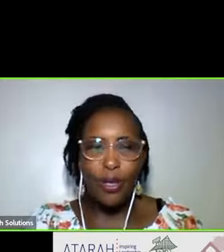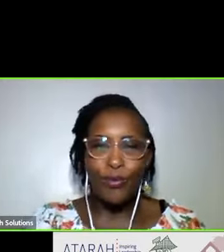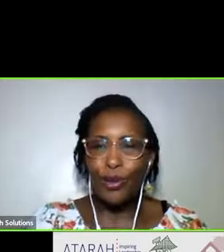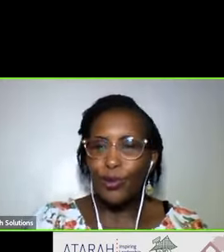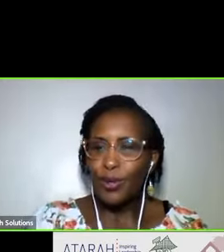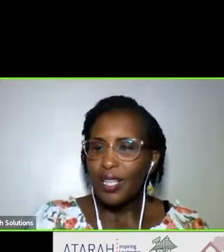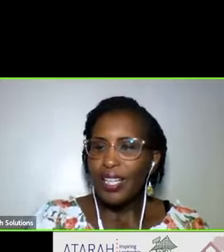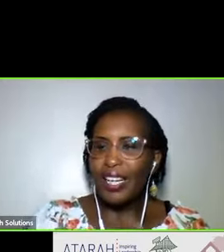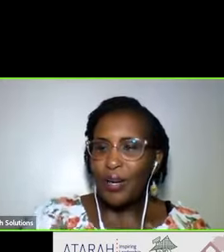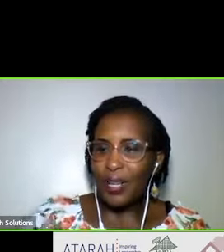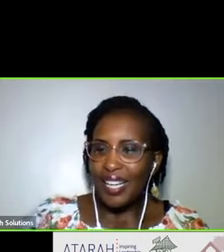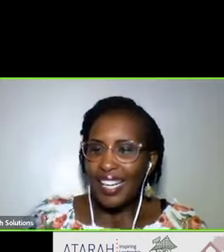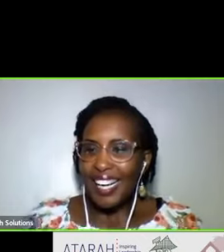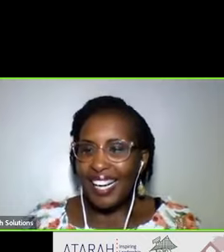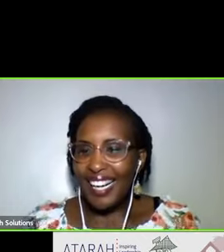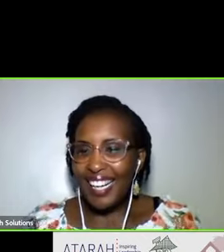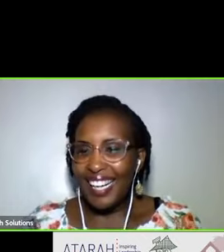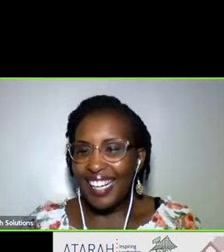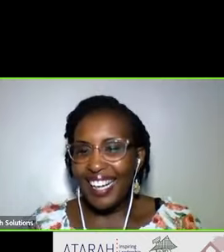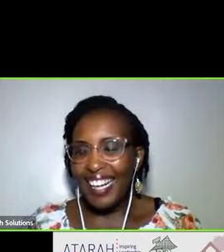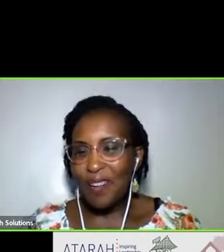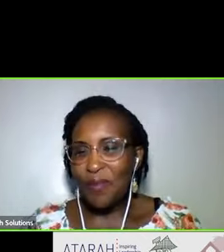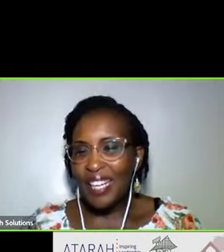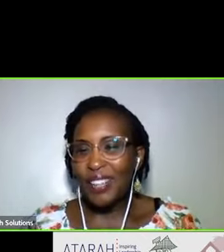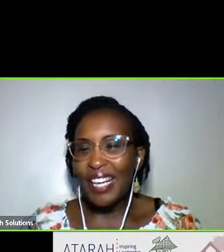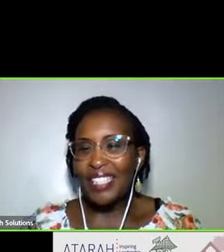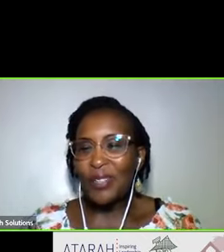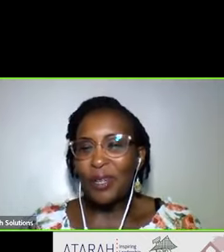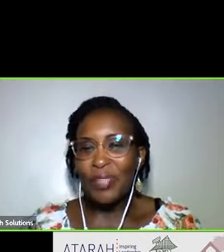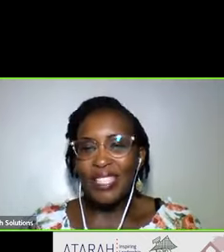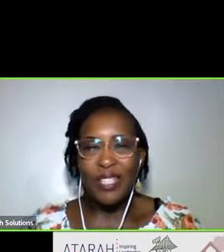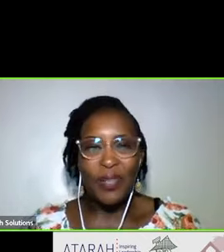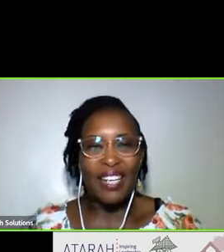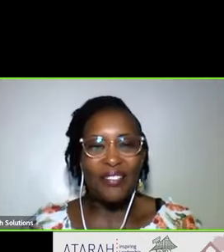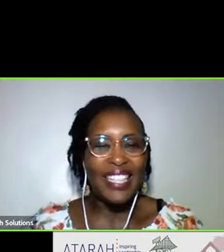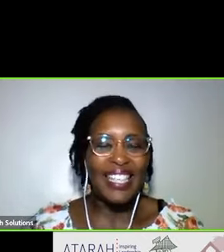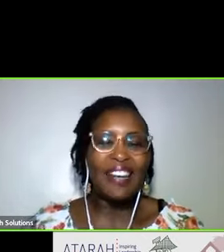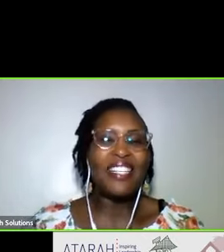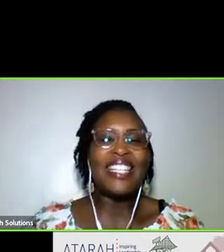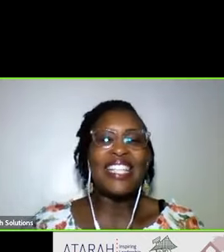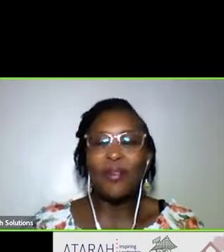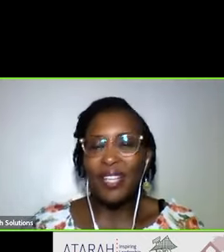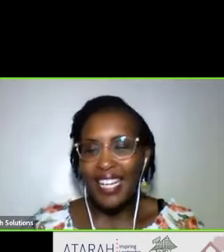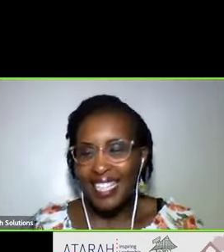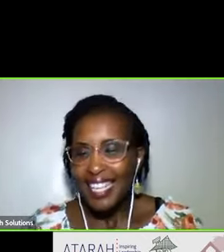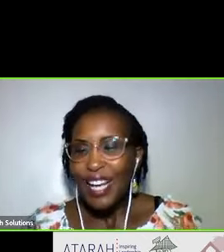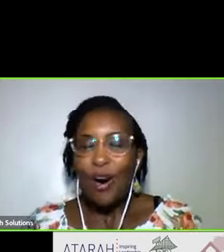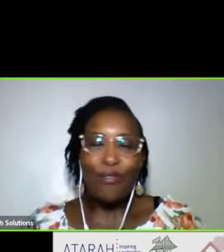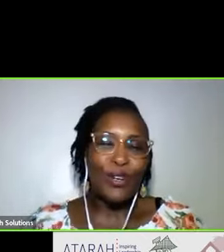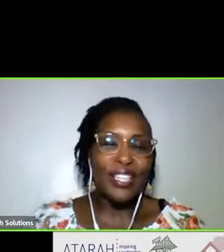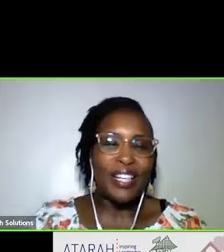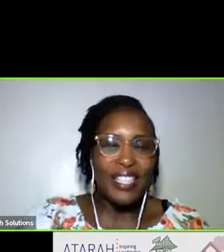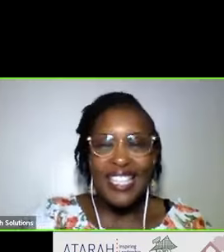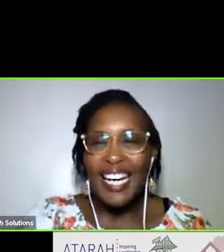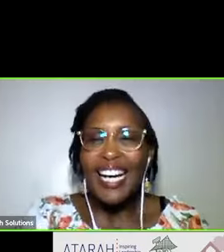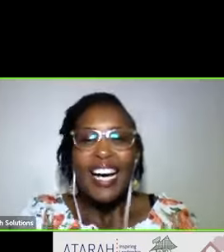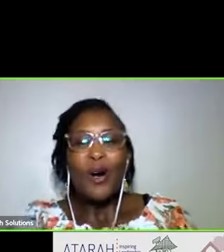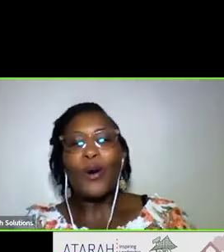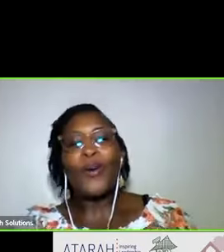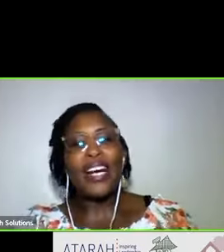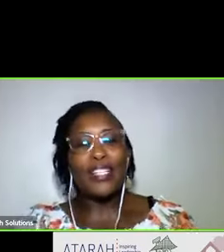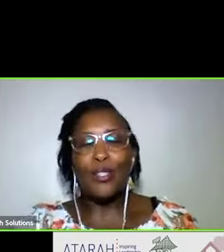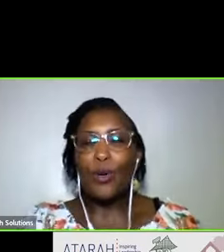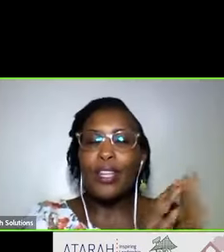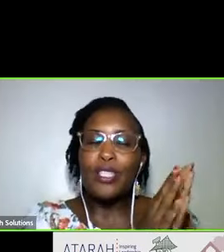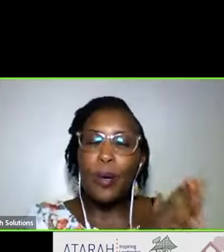I will look for you. Anyway, Peggy, you almost asked where Kevin is. Kevin is here with us. Of course, Kevin is here.